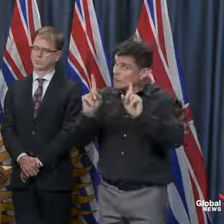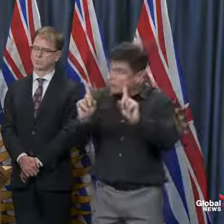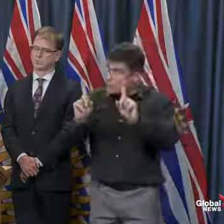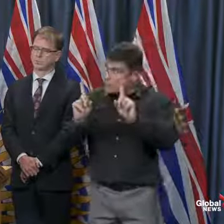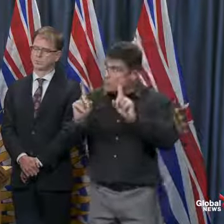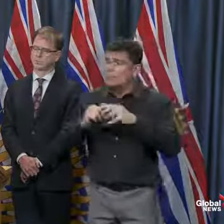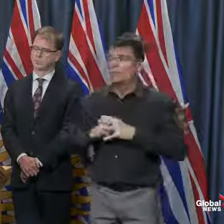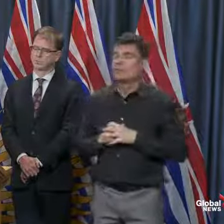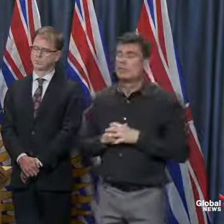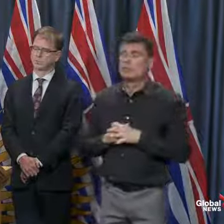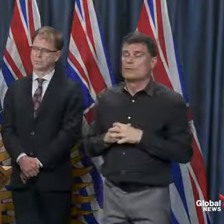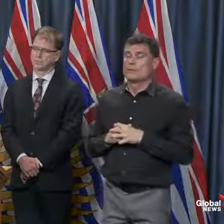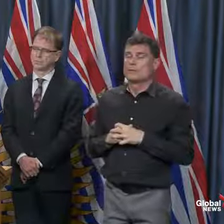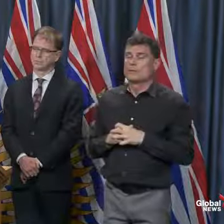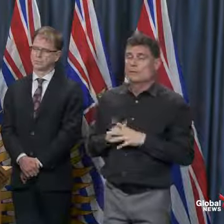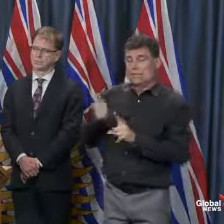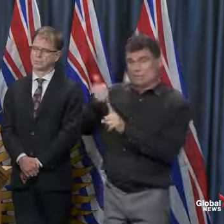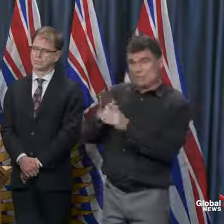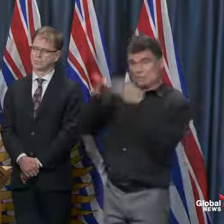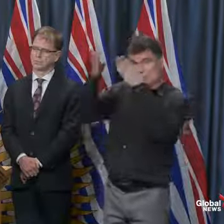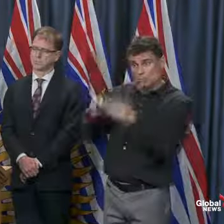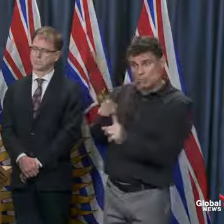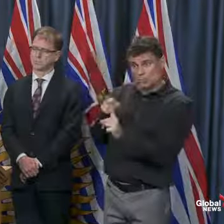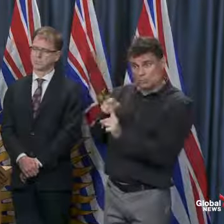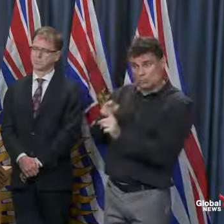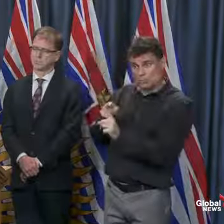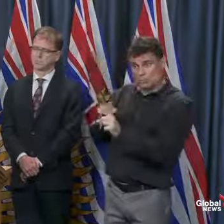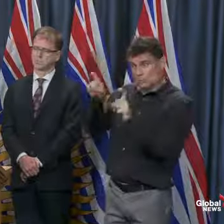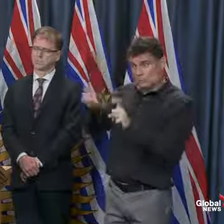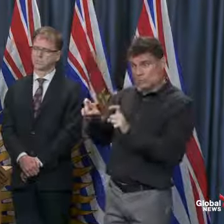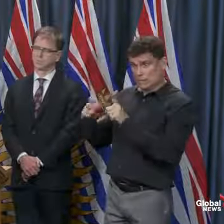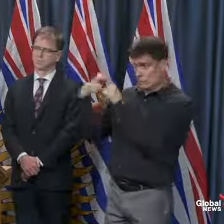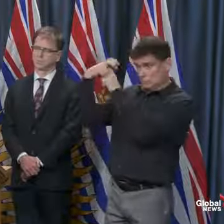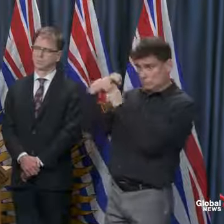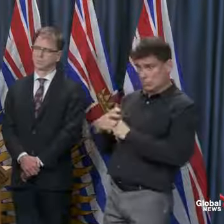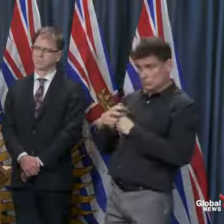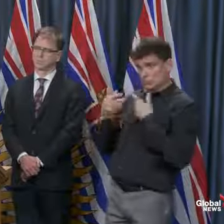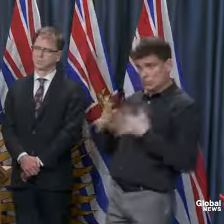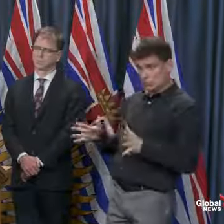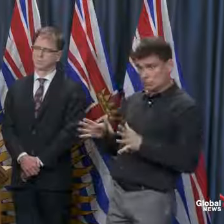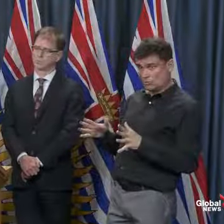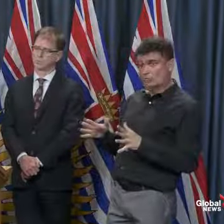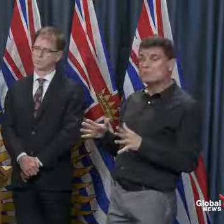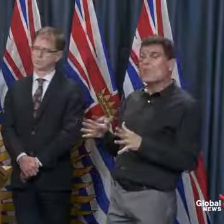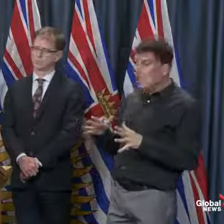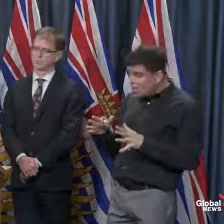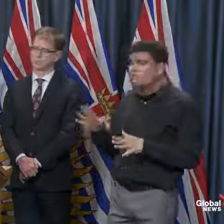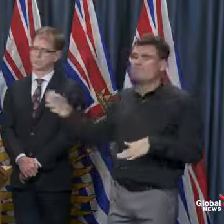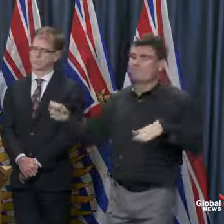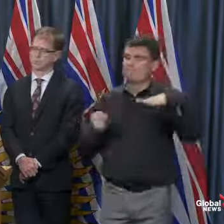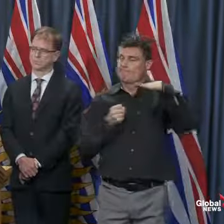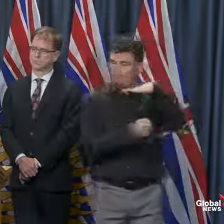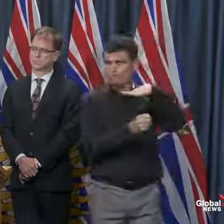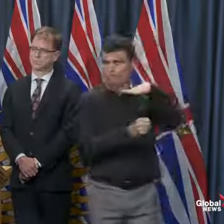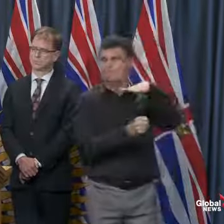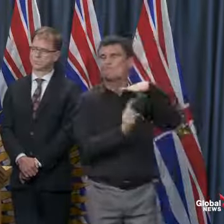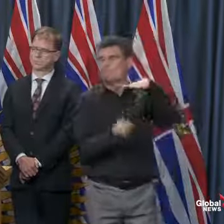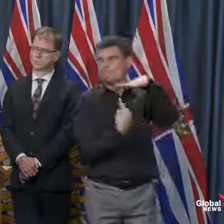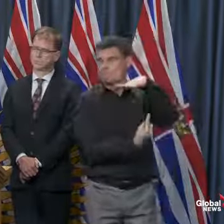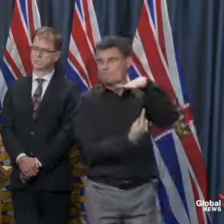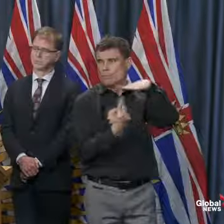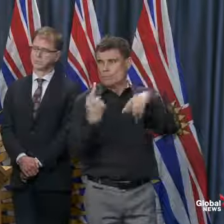been tested has been put in isolation, whether directly by public health or by their family doctor